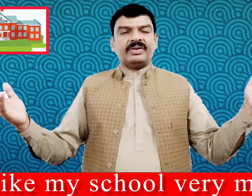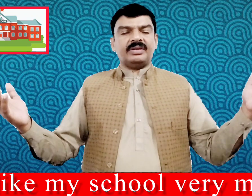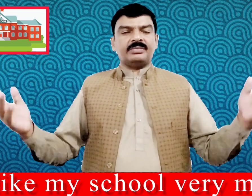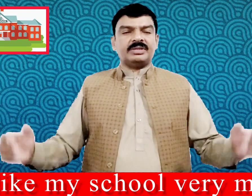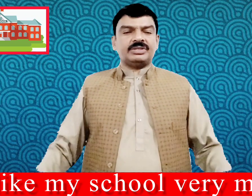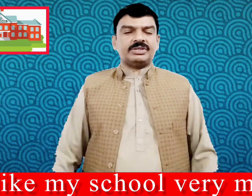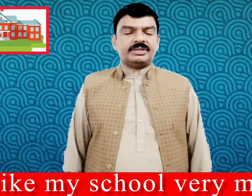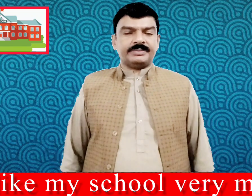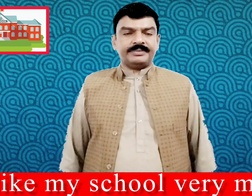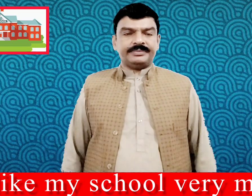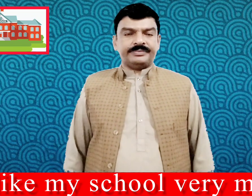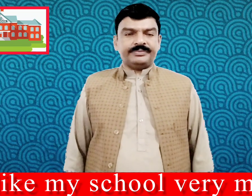very much.